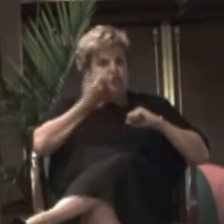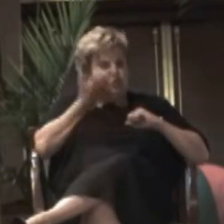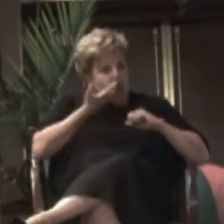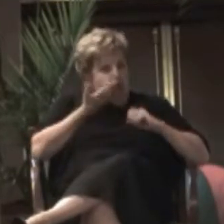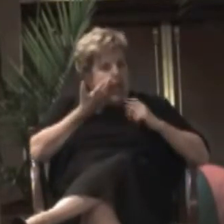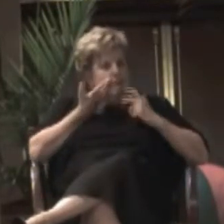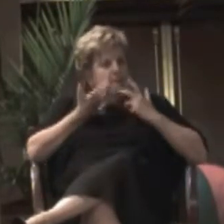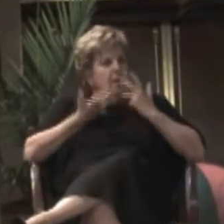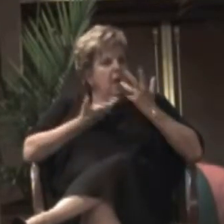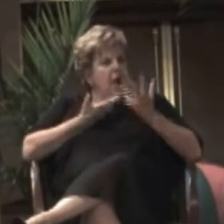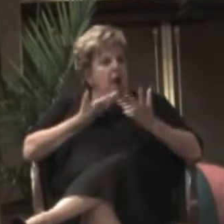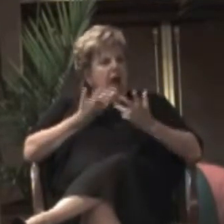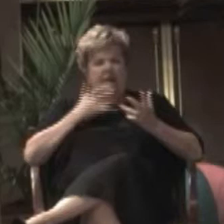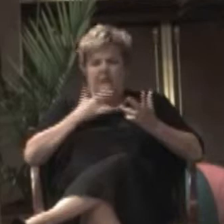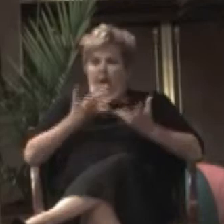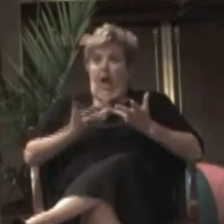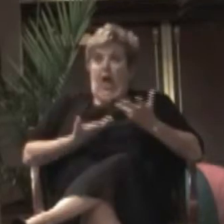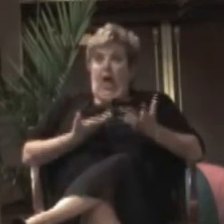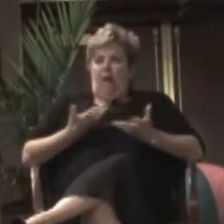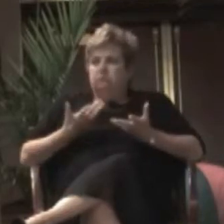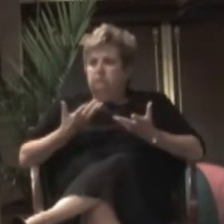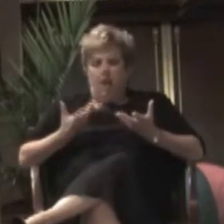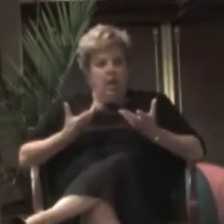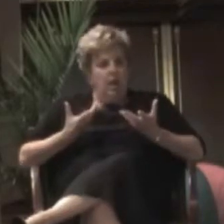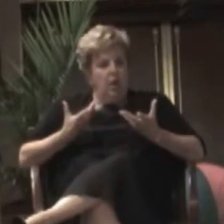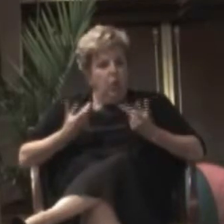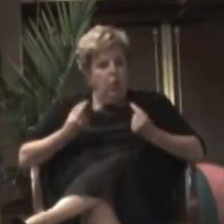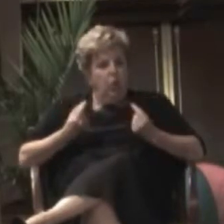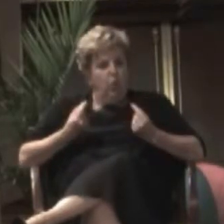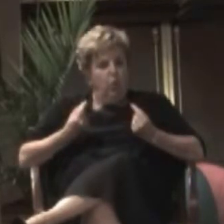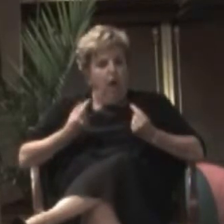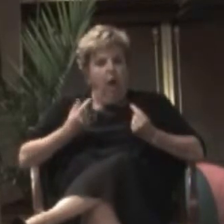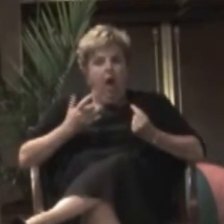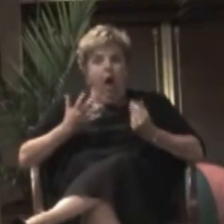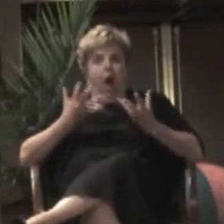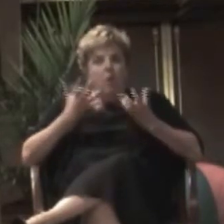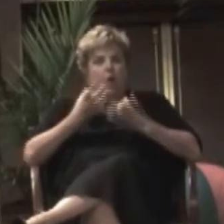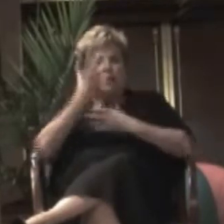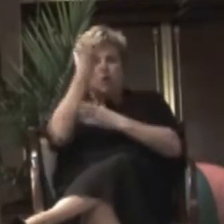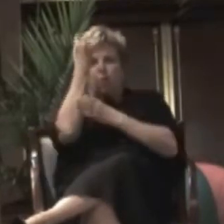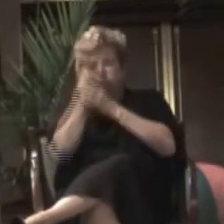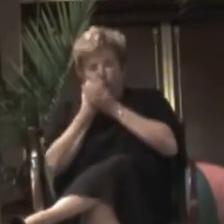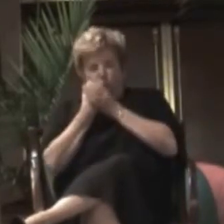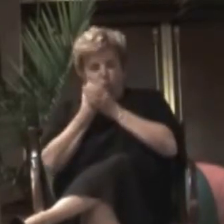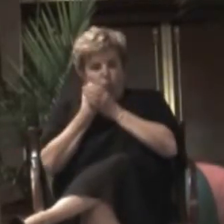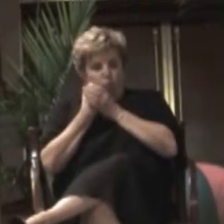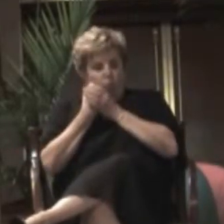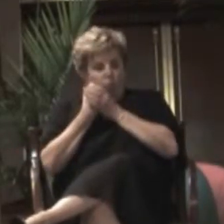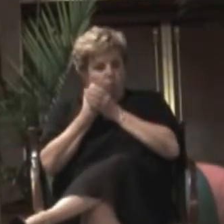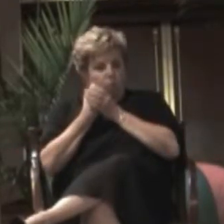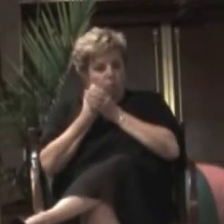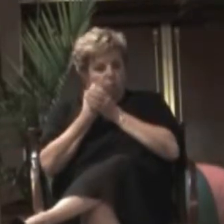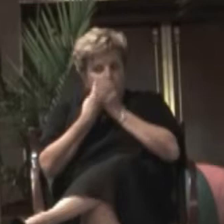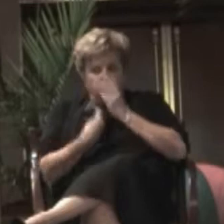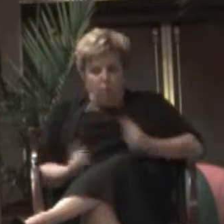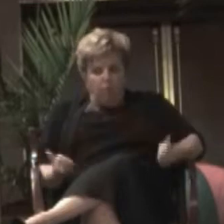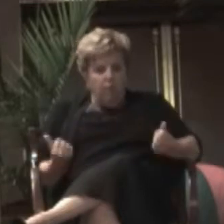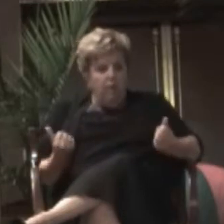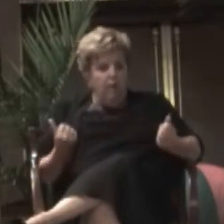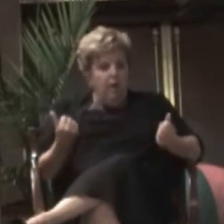I didn't know what to do. All I wanted to do was disappear, just be gone, and didn't notify anybody that I was in there.